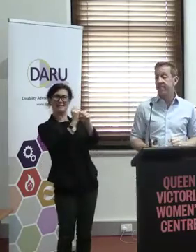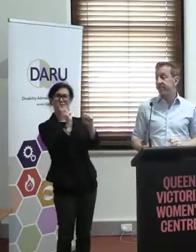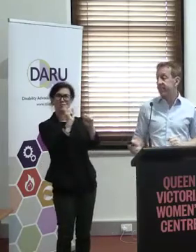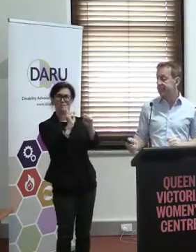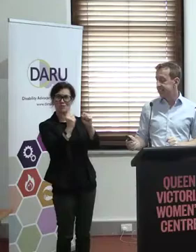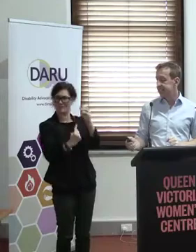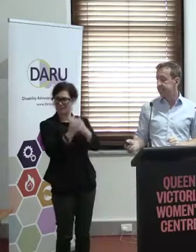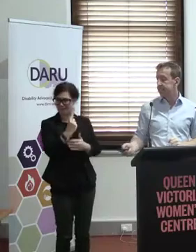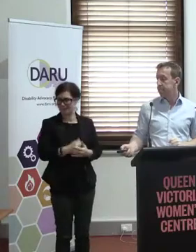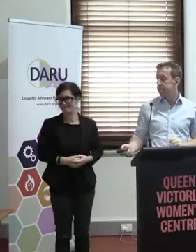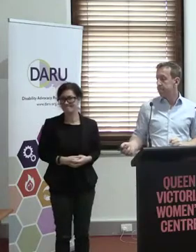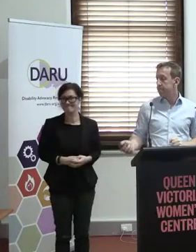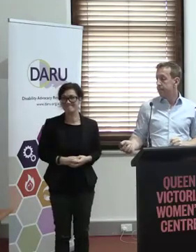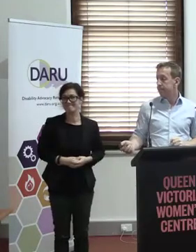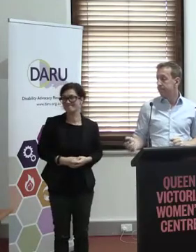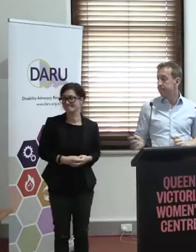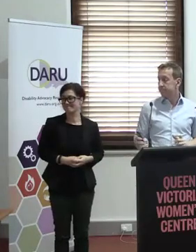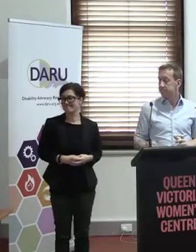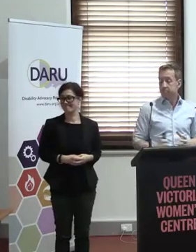headline findings.